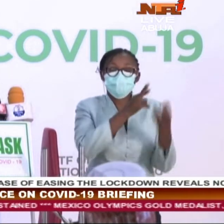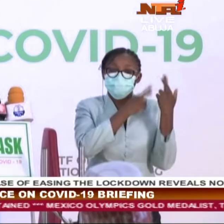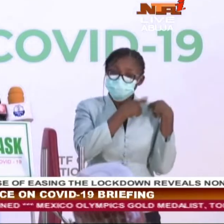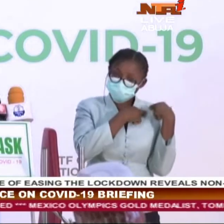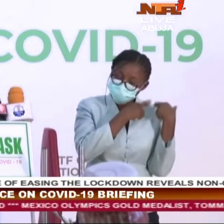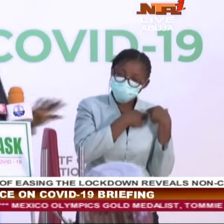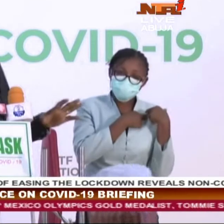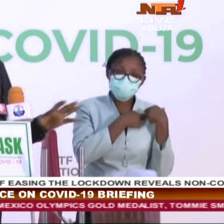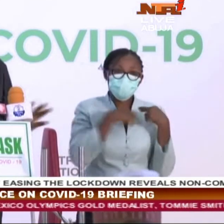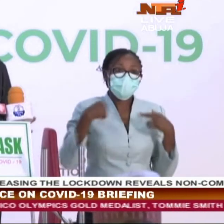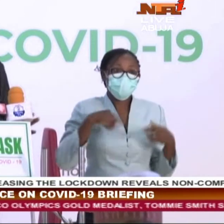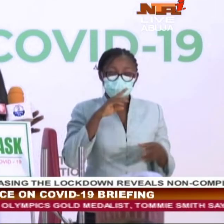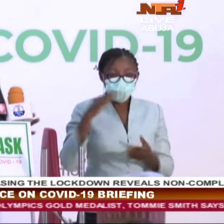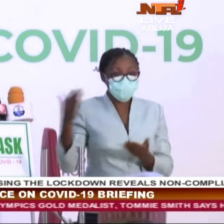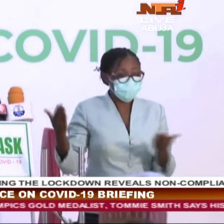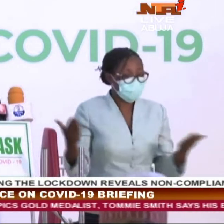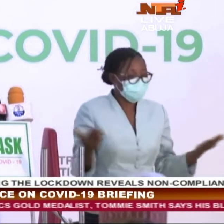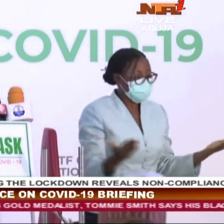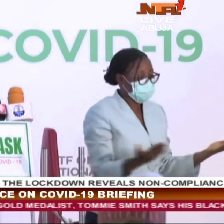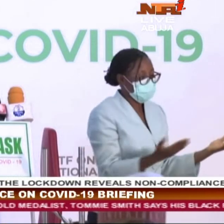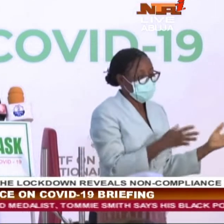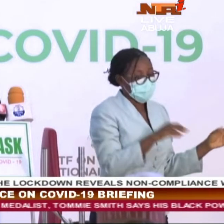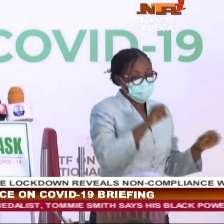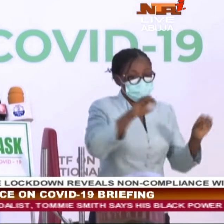We are the ones that are carrying it all over the place.